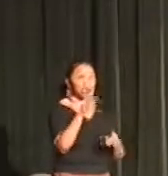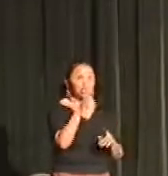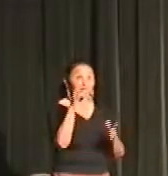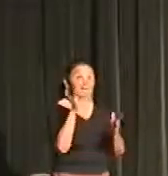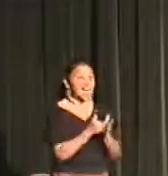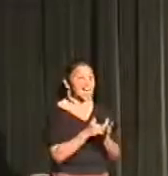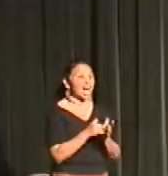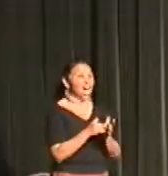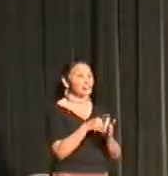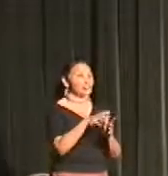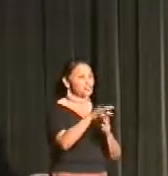had